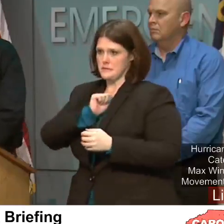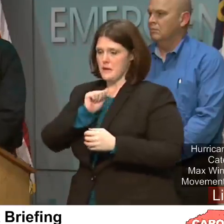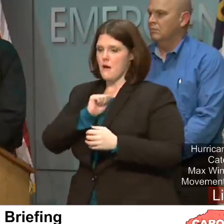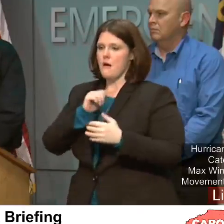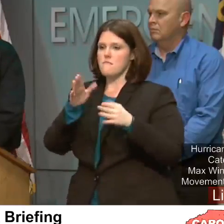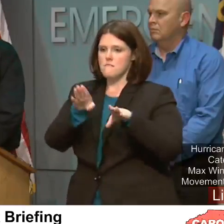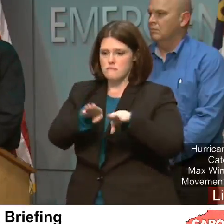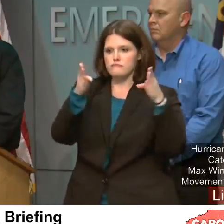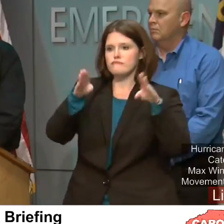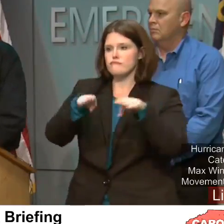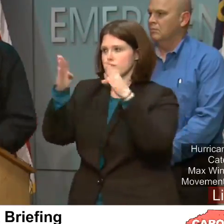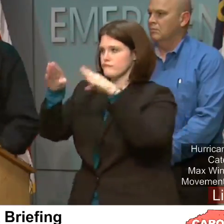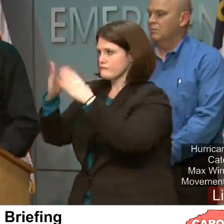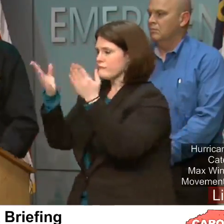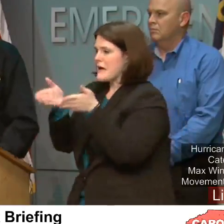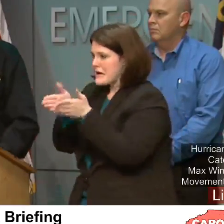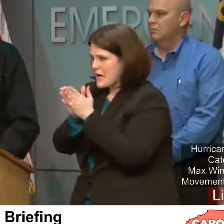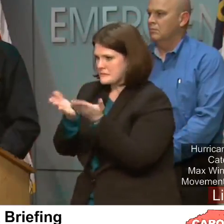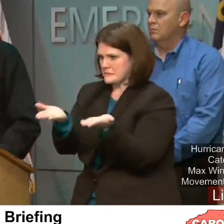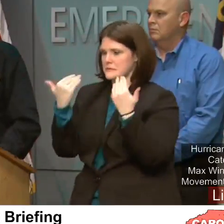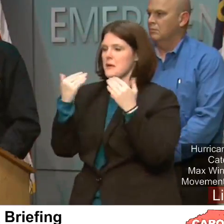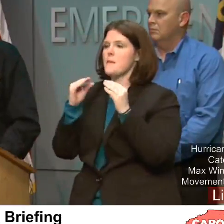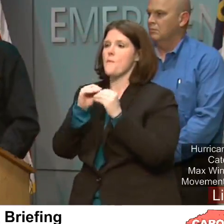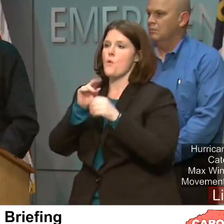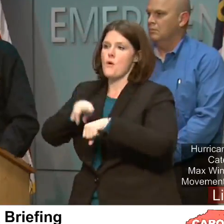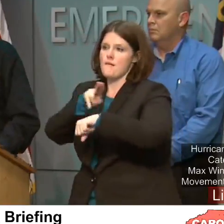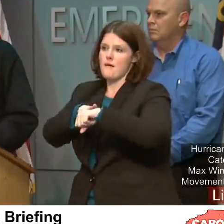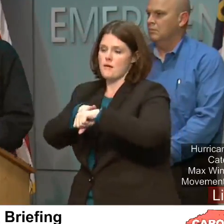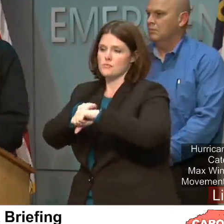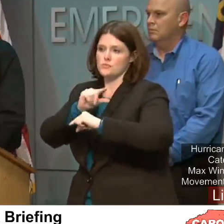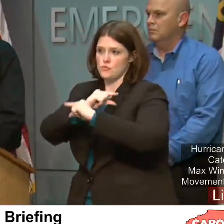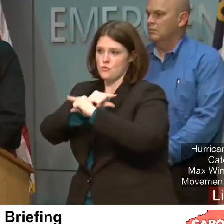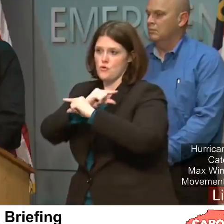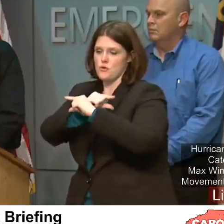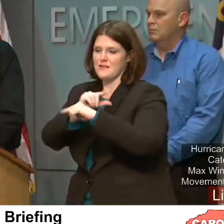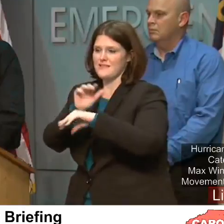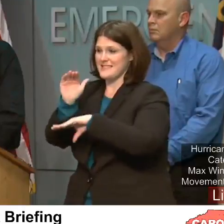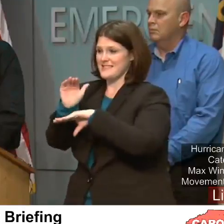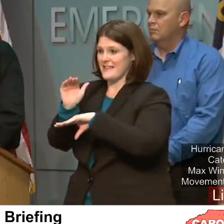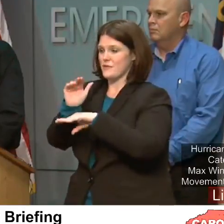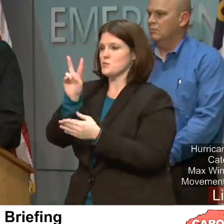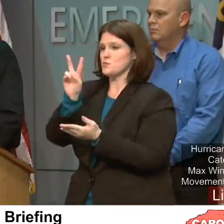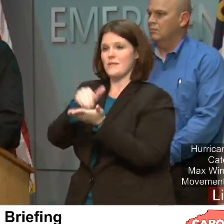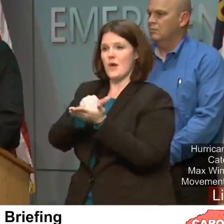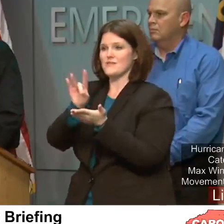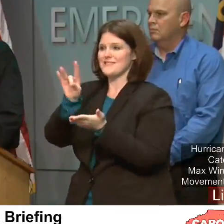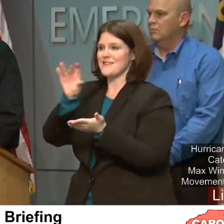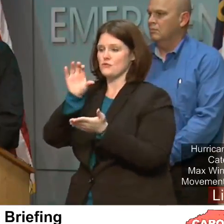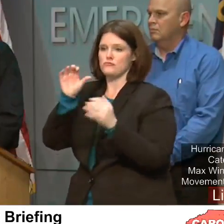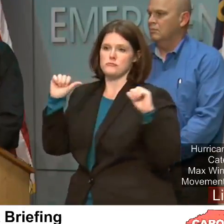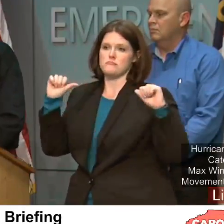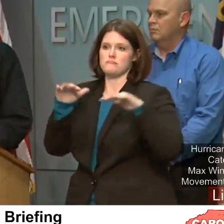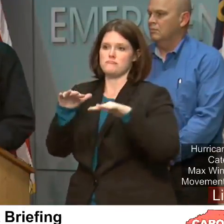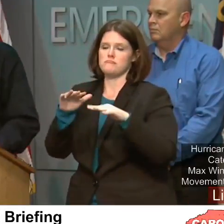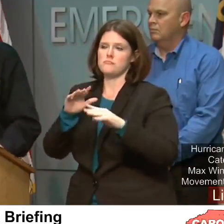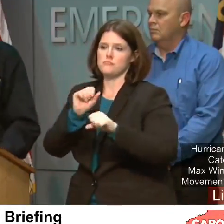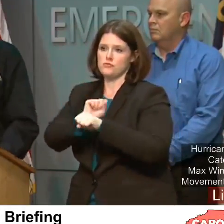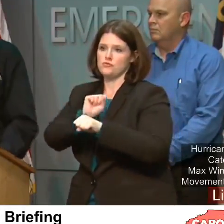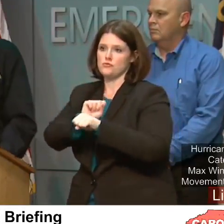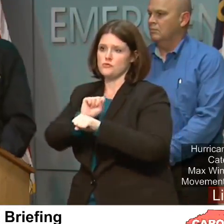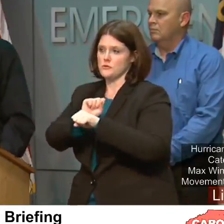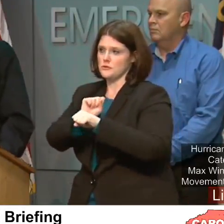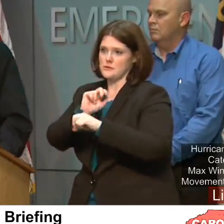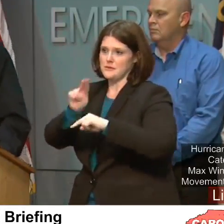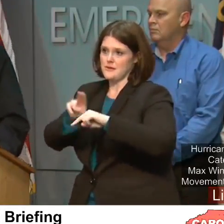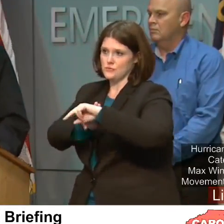more National Guard soldiers. By this evening, 2,800 will have reported for duty. Many